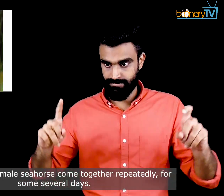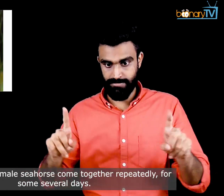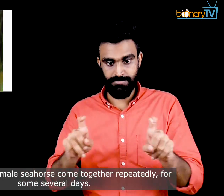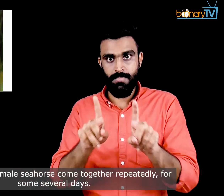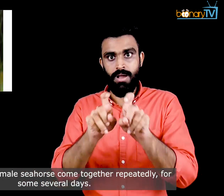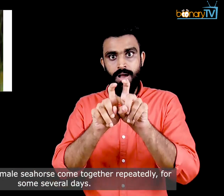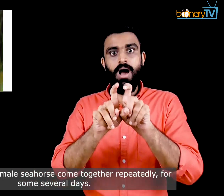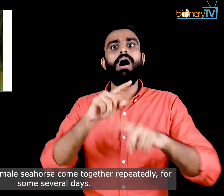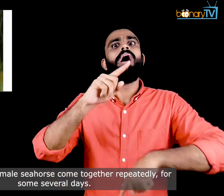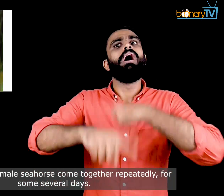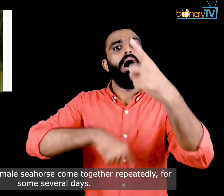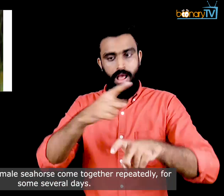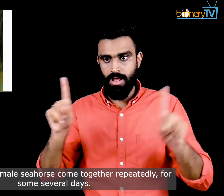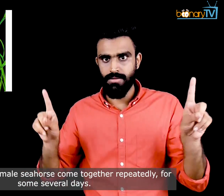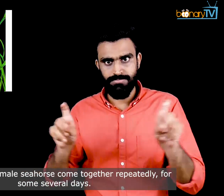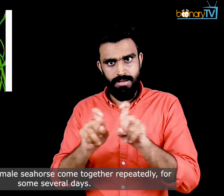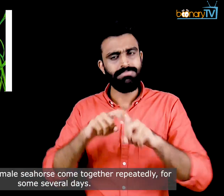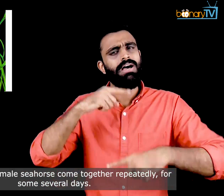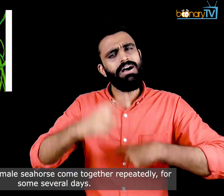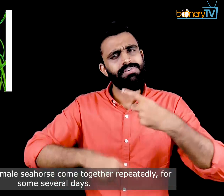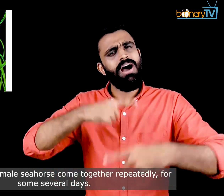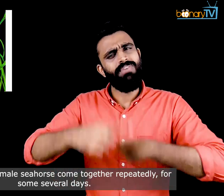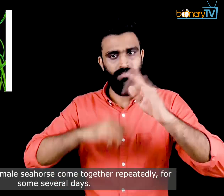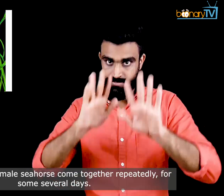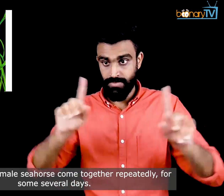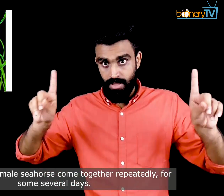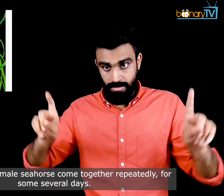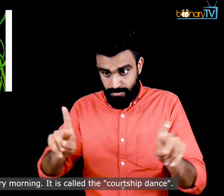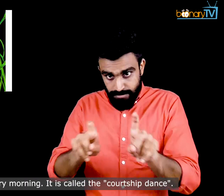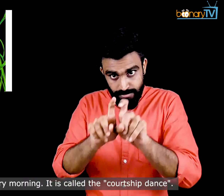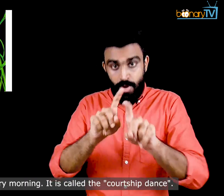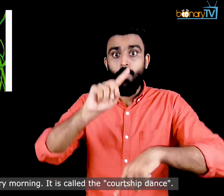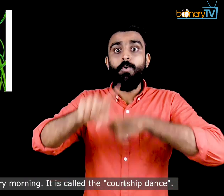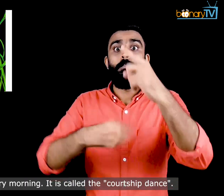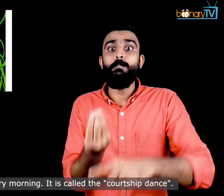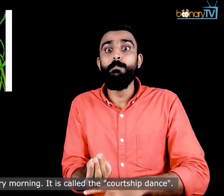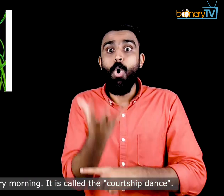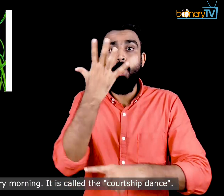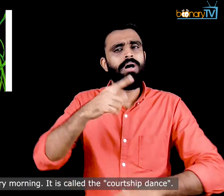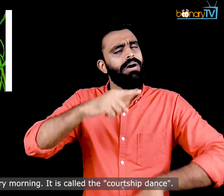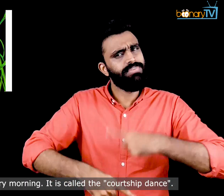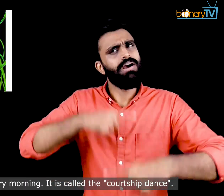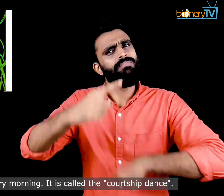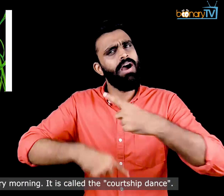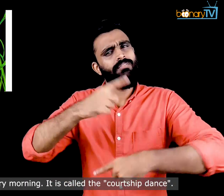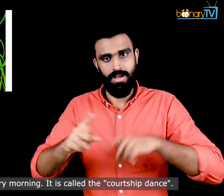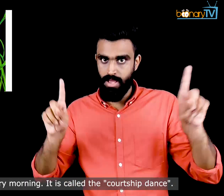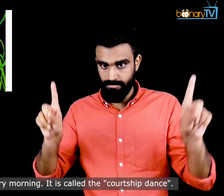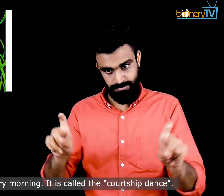together repeatedly for some several days. They do this every morning. It is